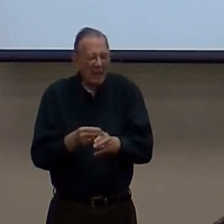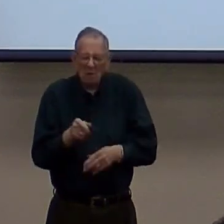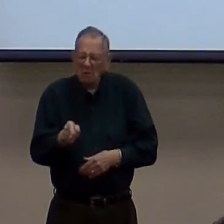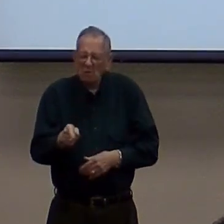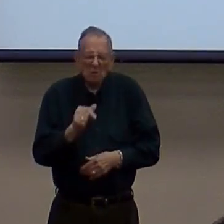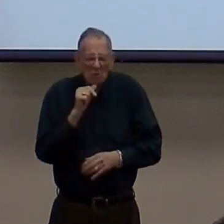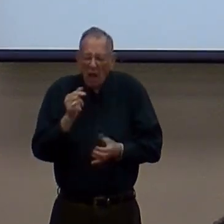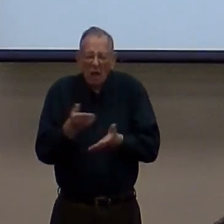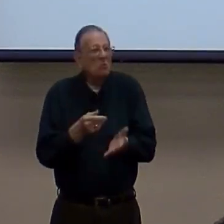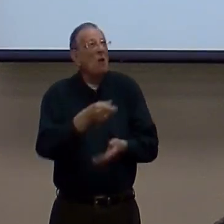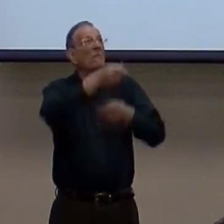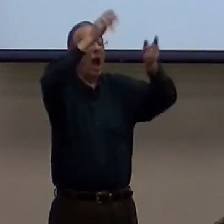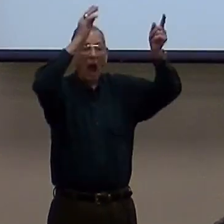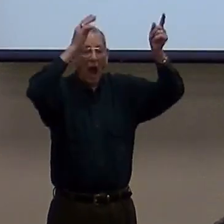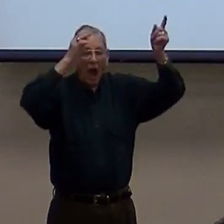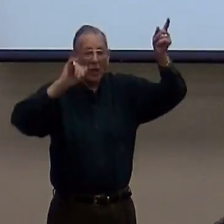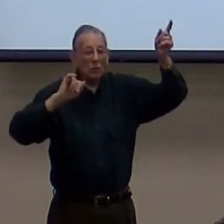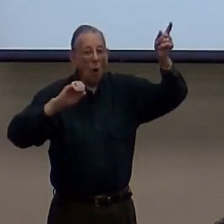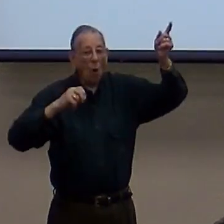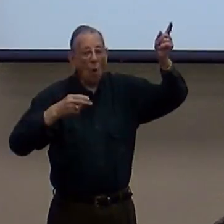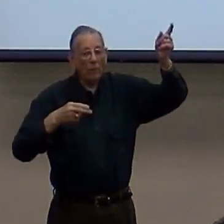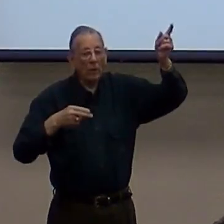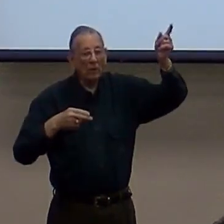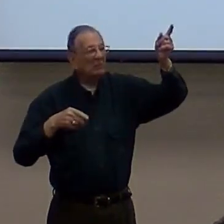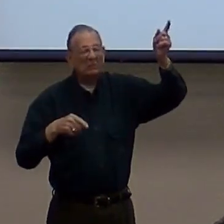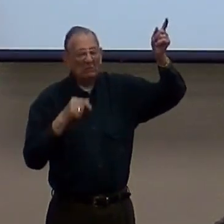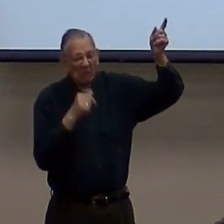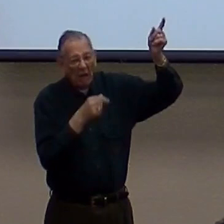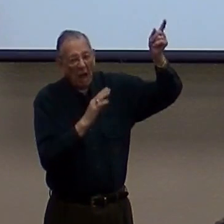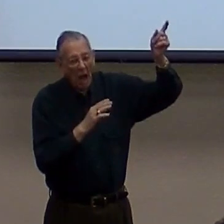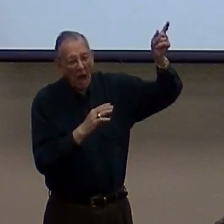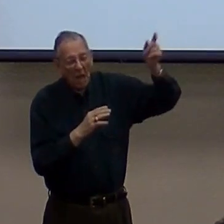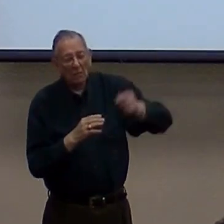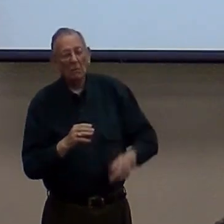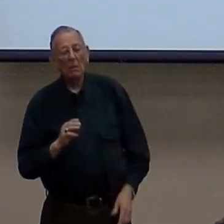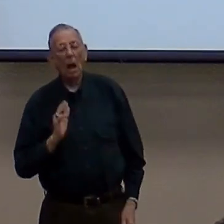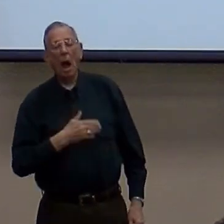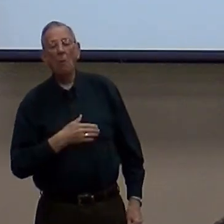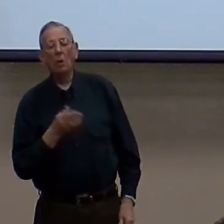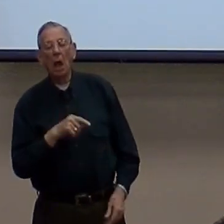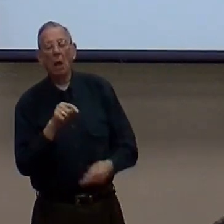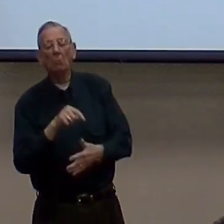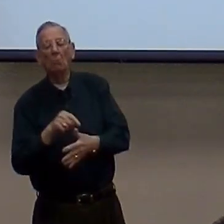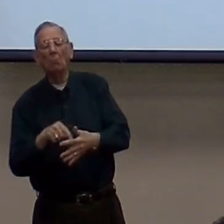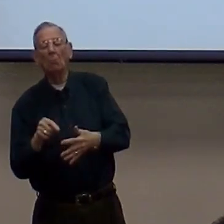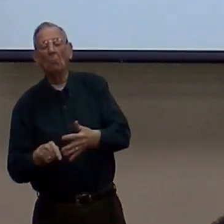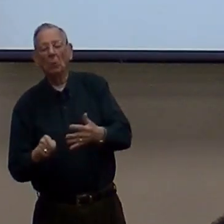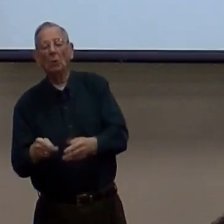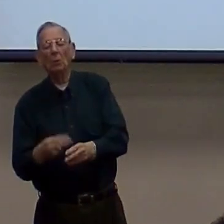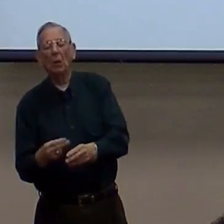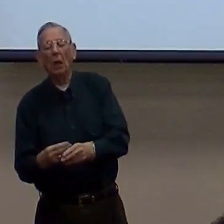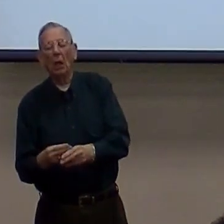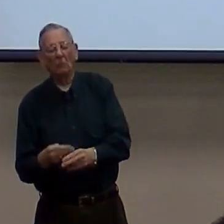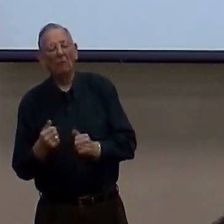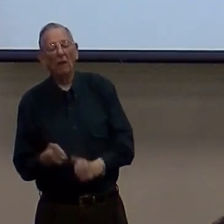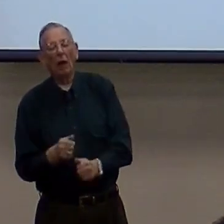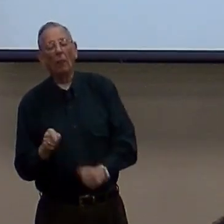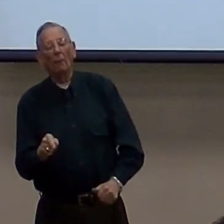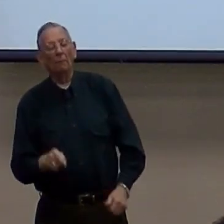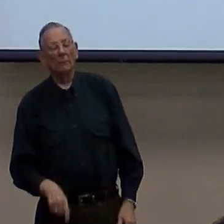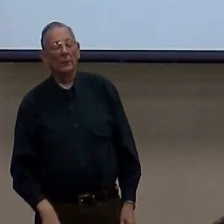longer serve God, Jehovah God. He is not a God. Our gods are the gods, and you will follow